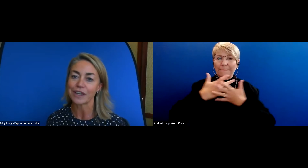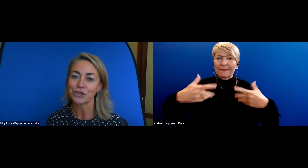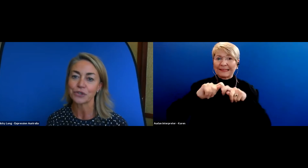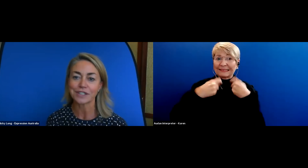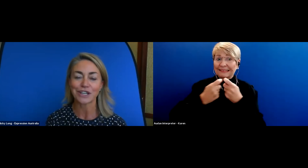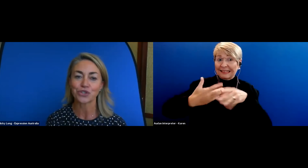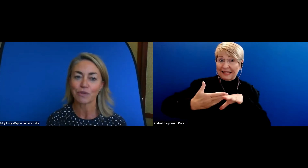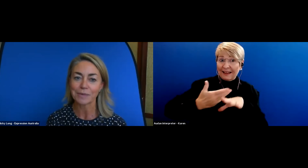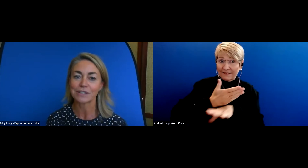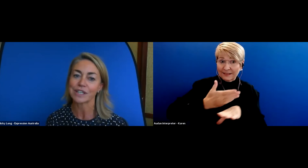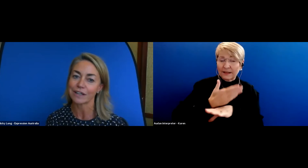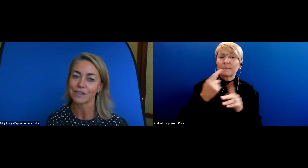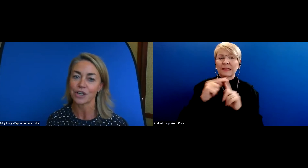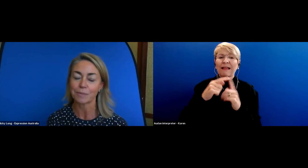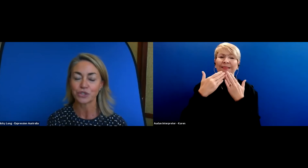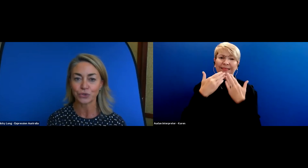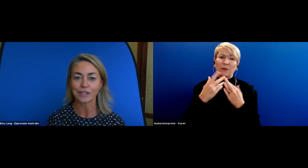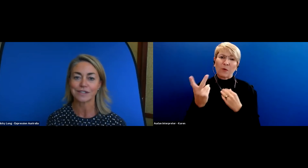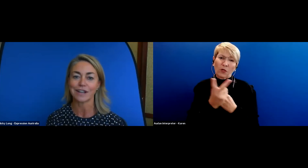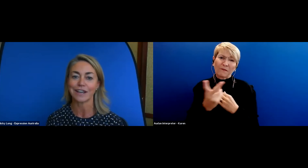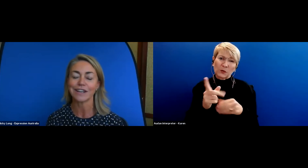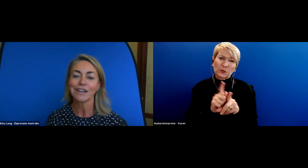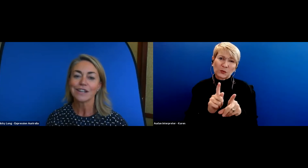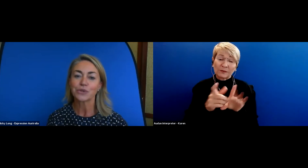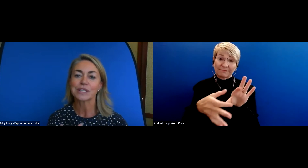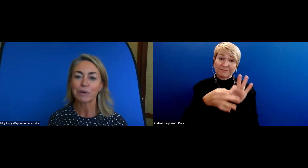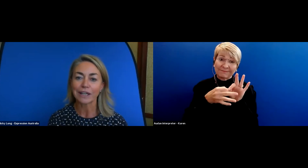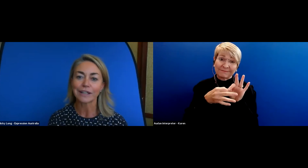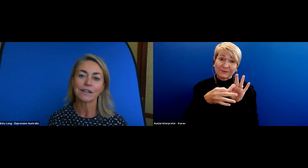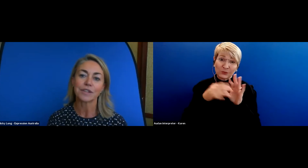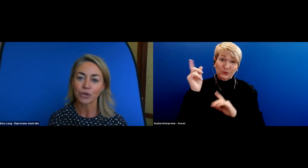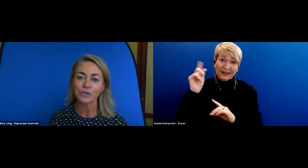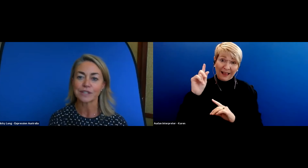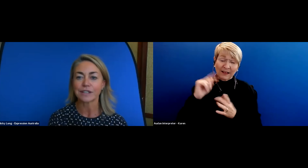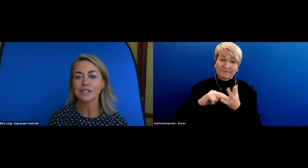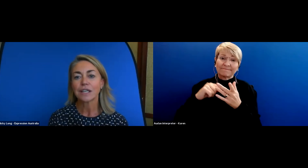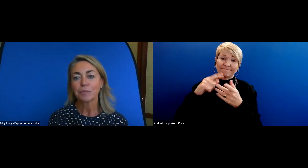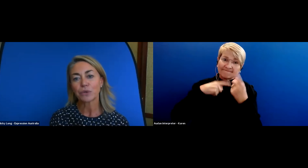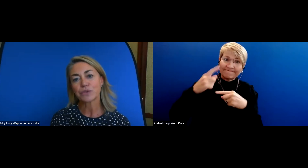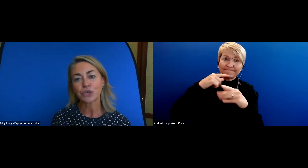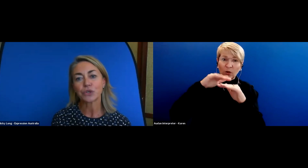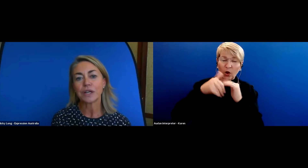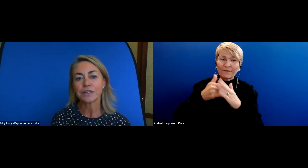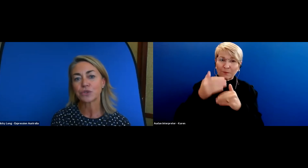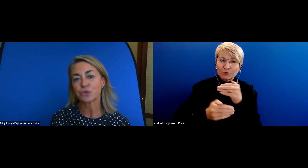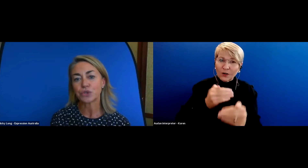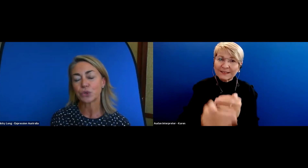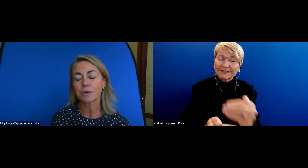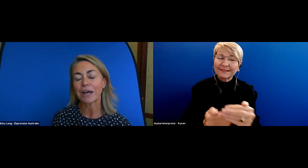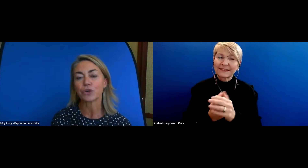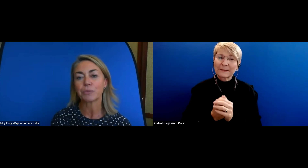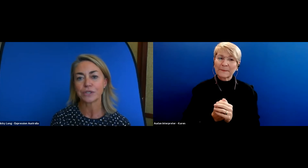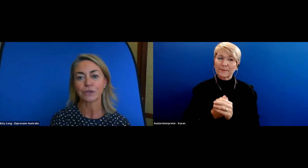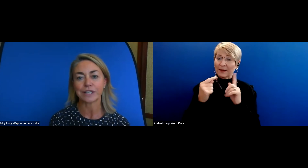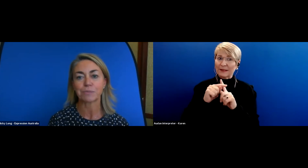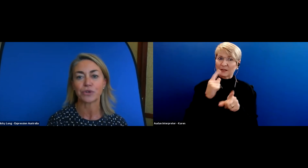also thank you, Natasha and Ramas, for taking the time to join us today to explain the process, but also to talk